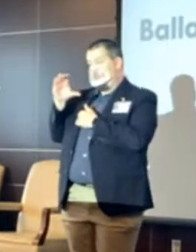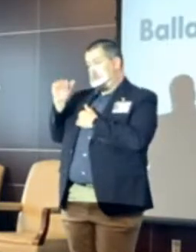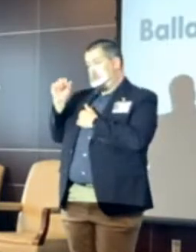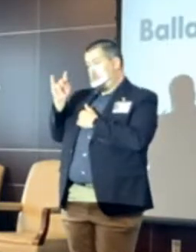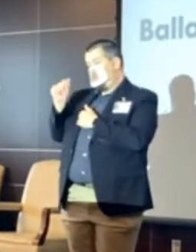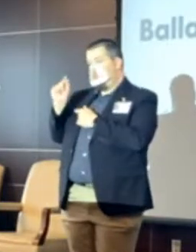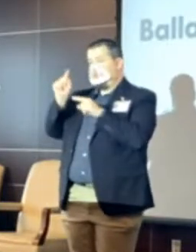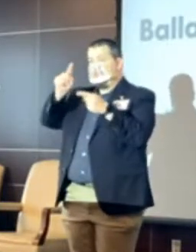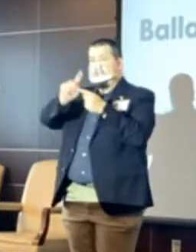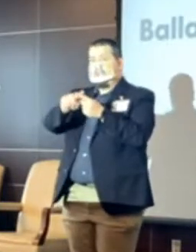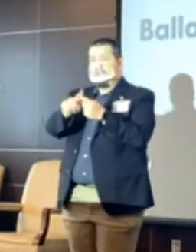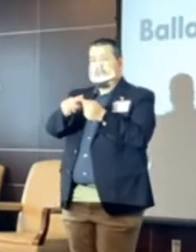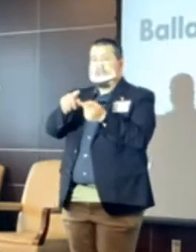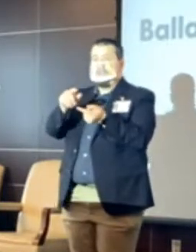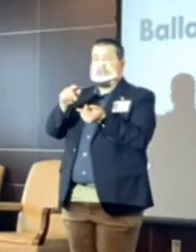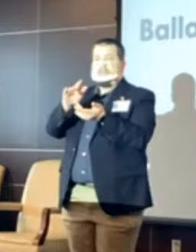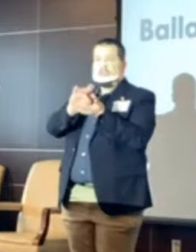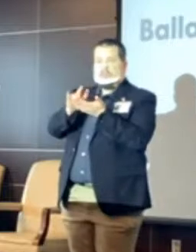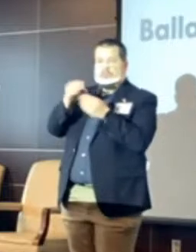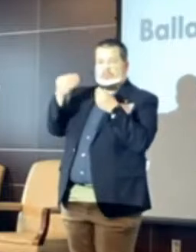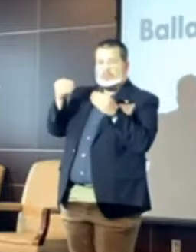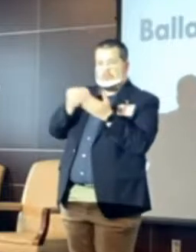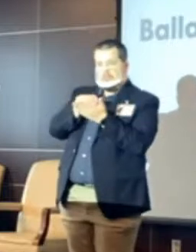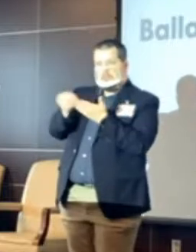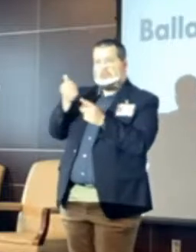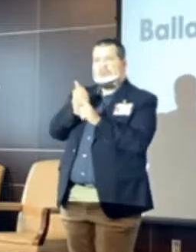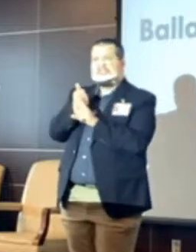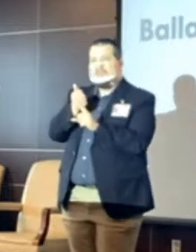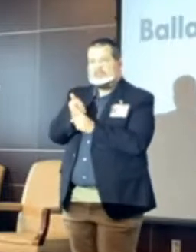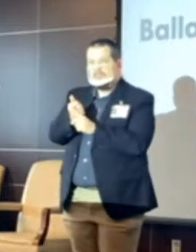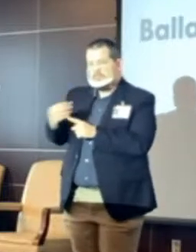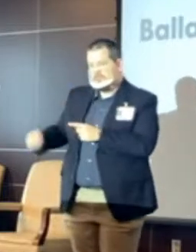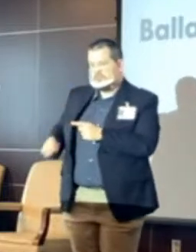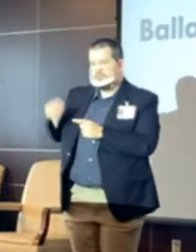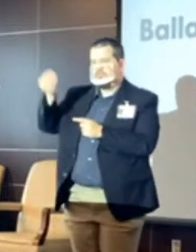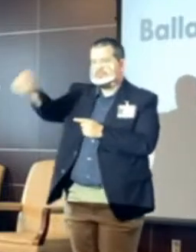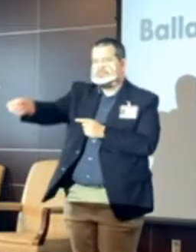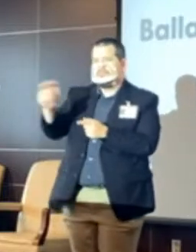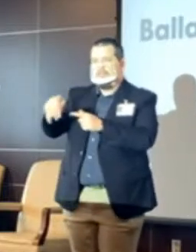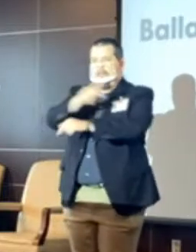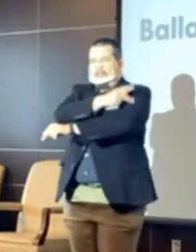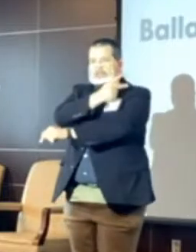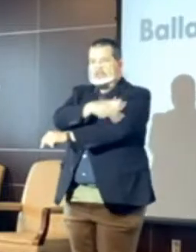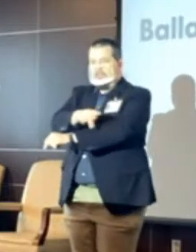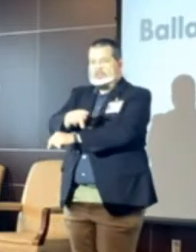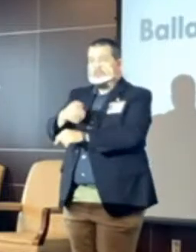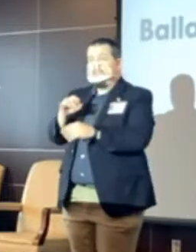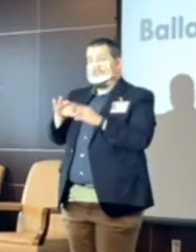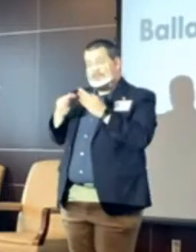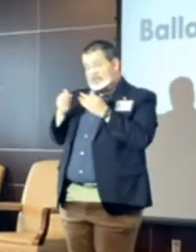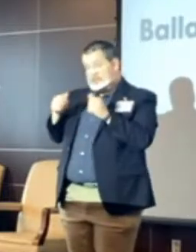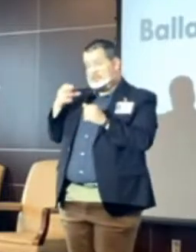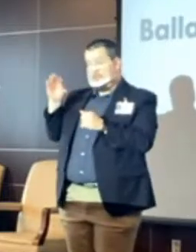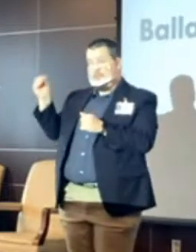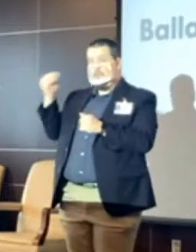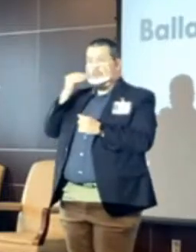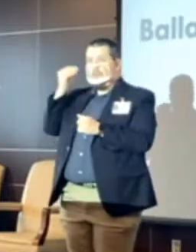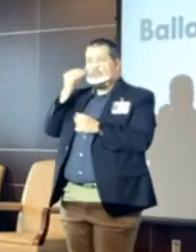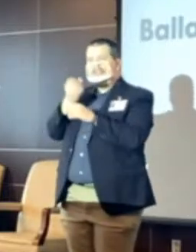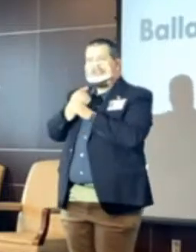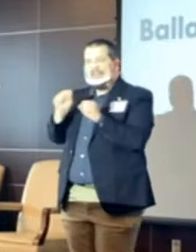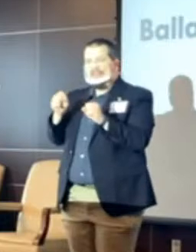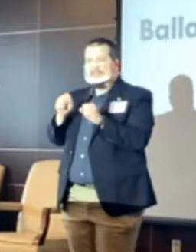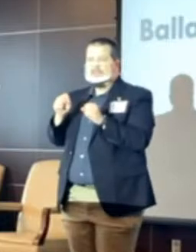local drugstore and bought the medication out of her own pocket and provided that to the patient, and so the family could go home safely and